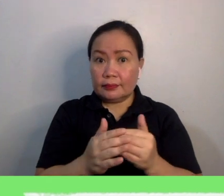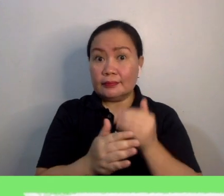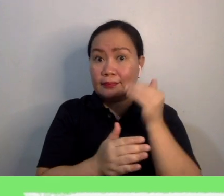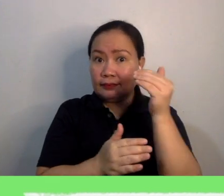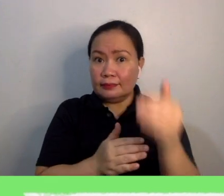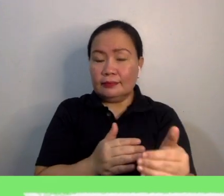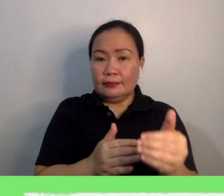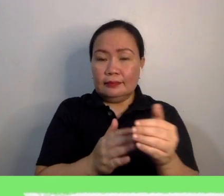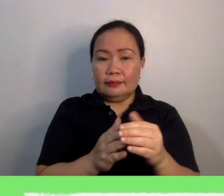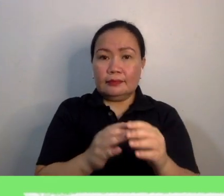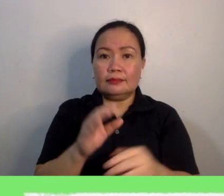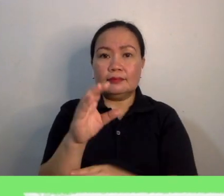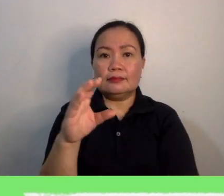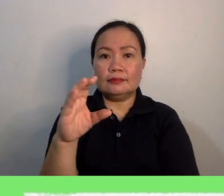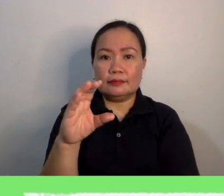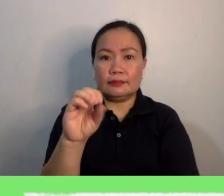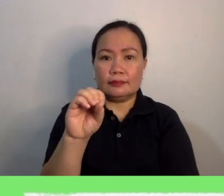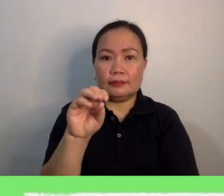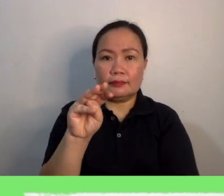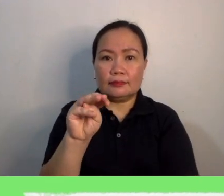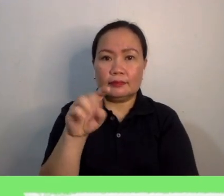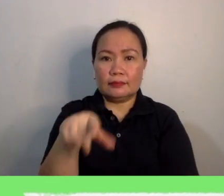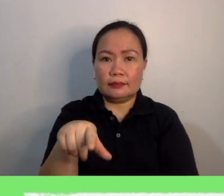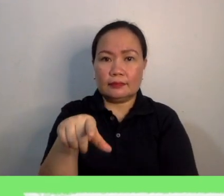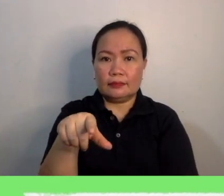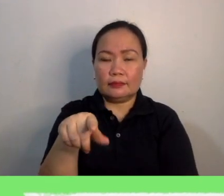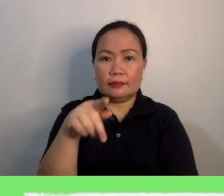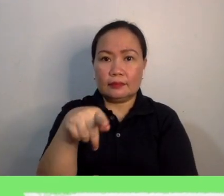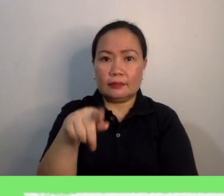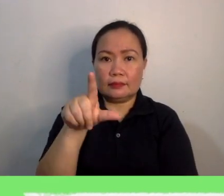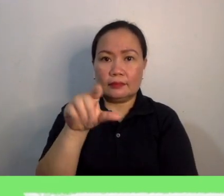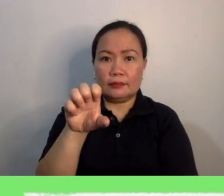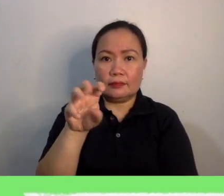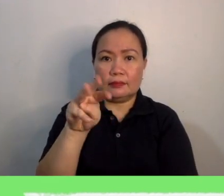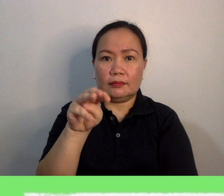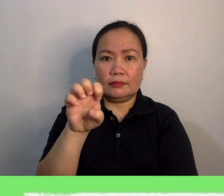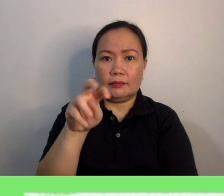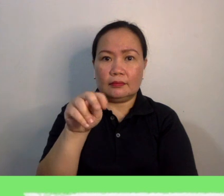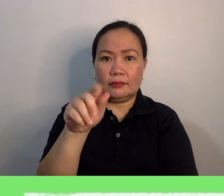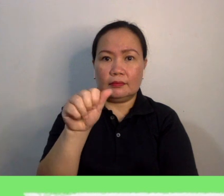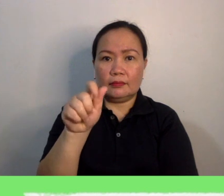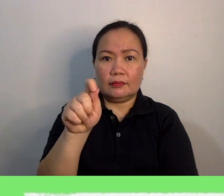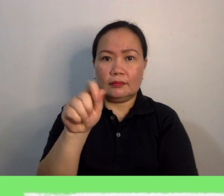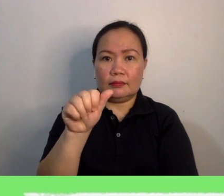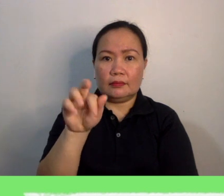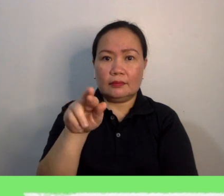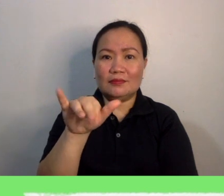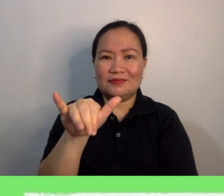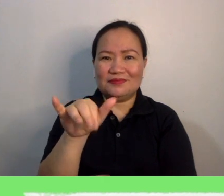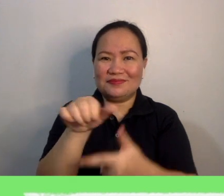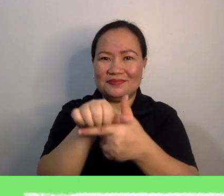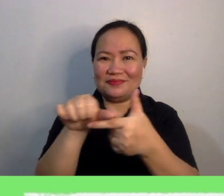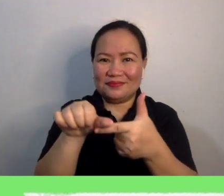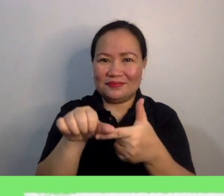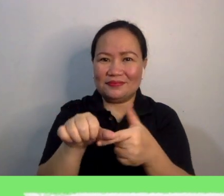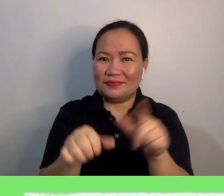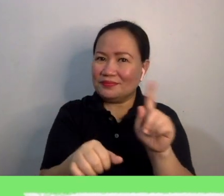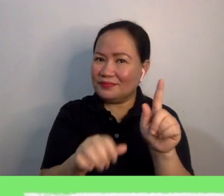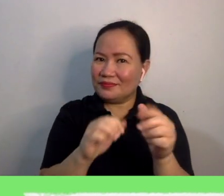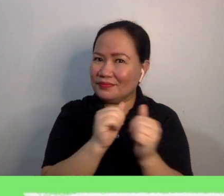Okay, so let's have the complementary angles. Okay, so pag sinabi natin complementary